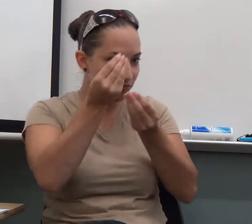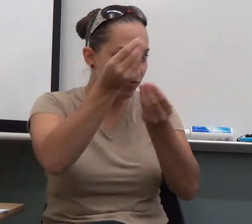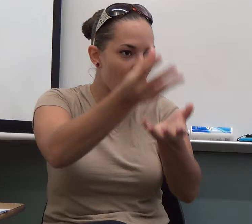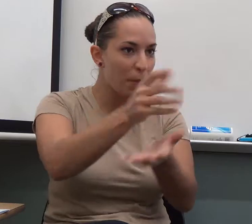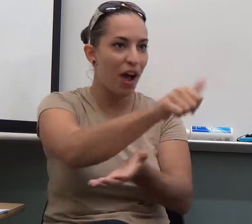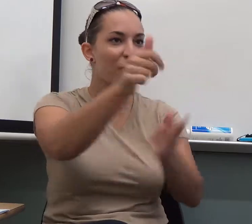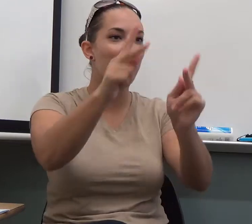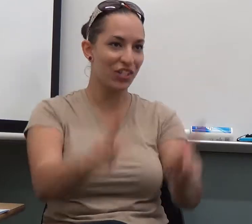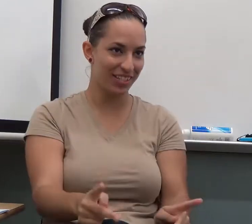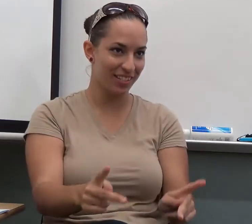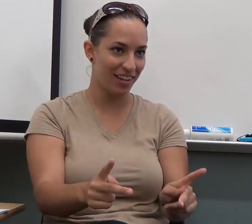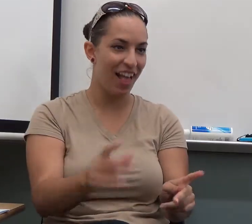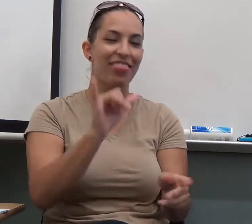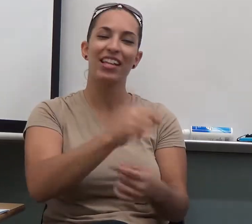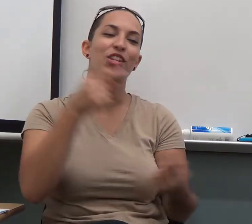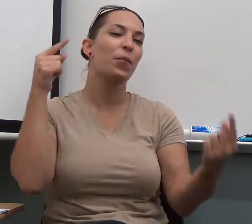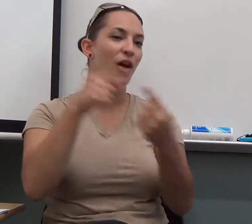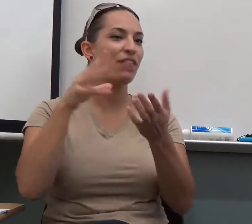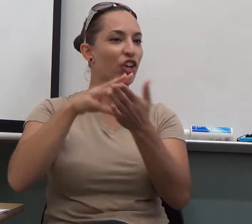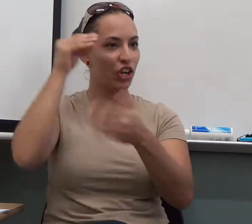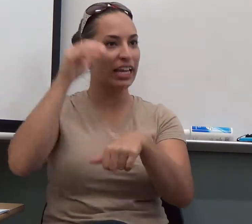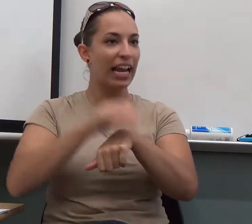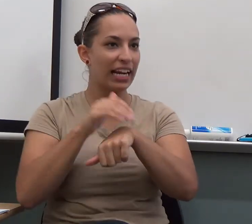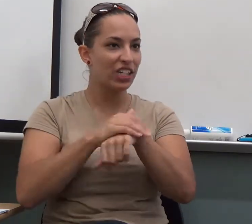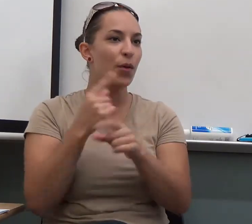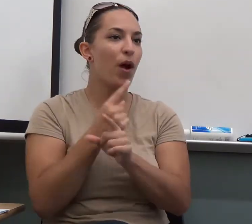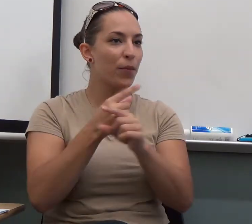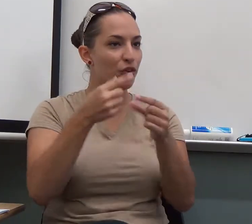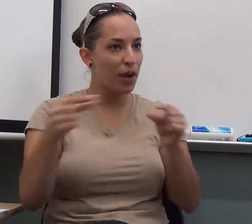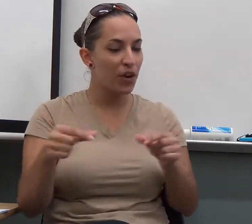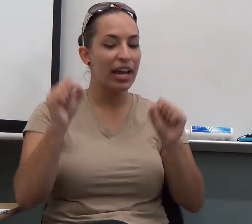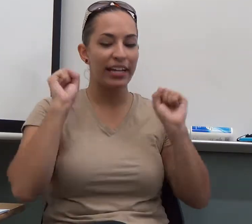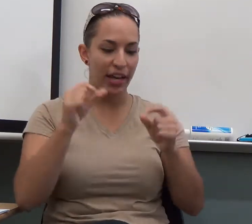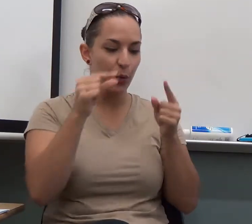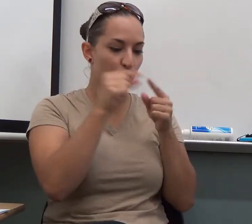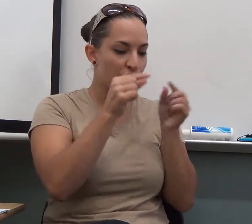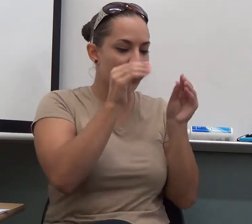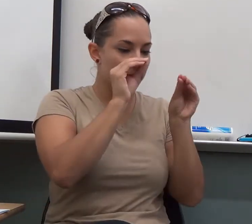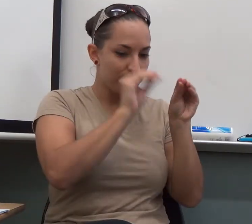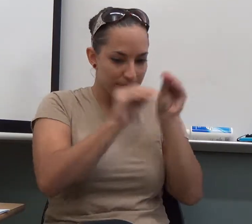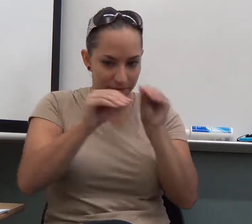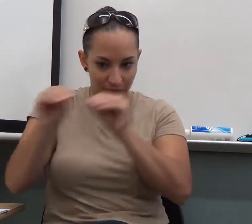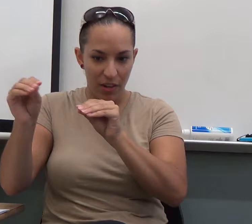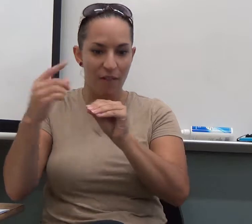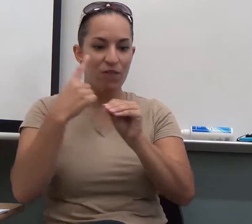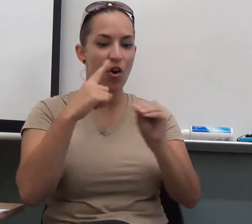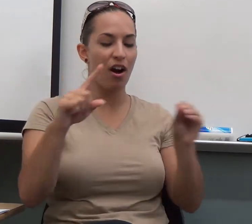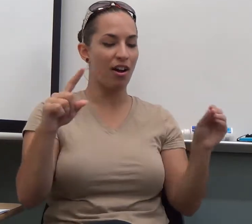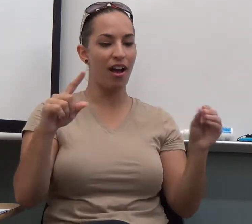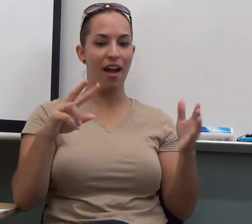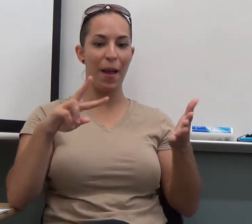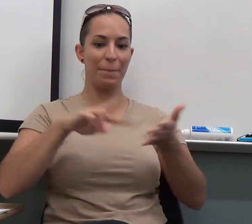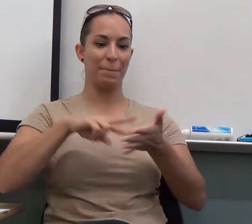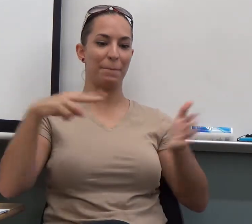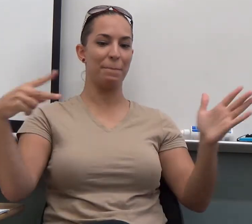and proper grammar, is so that you can put your words together for meaning, okay? Meaning. When we look at